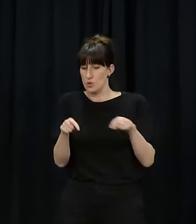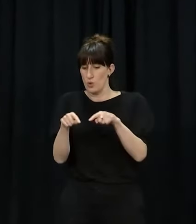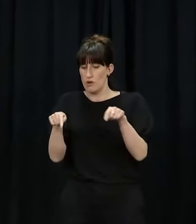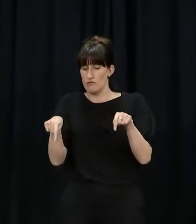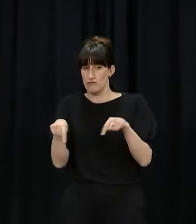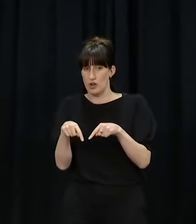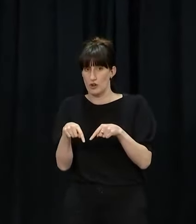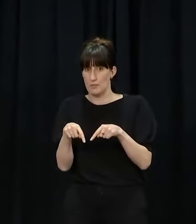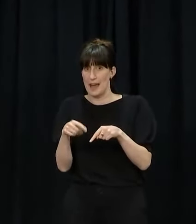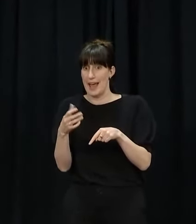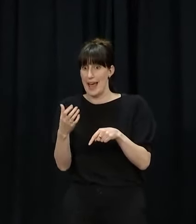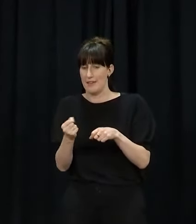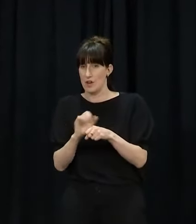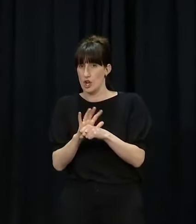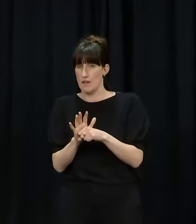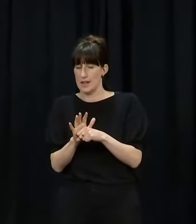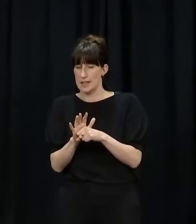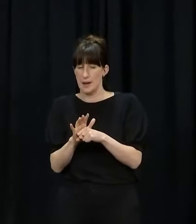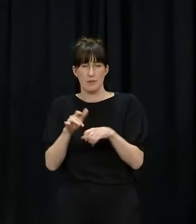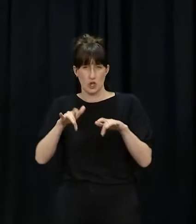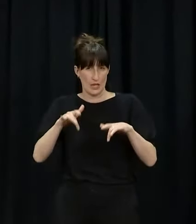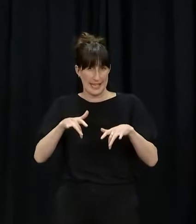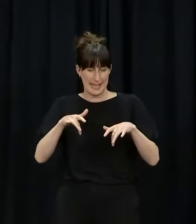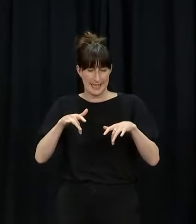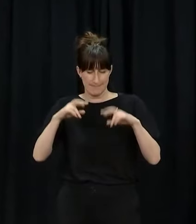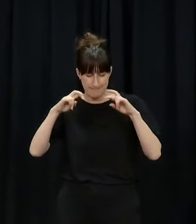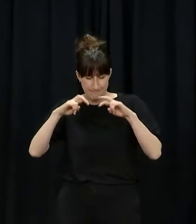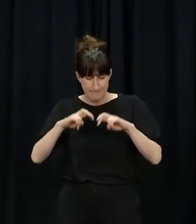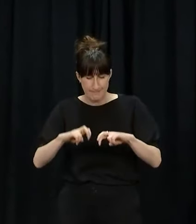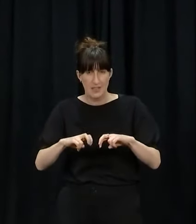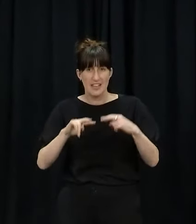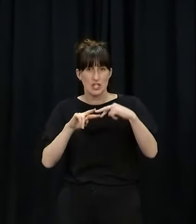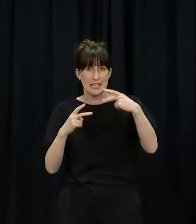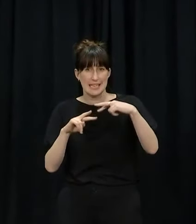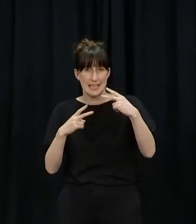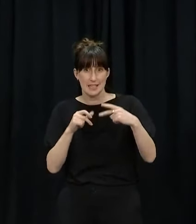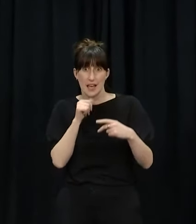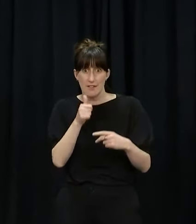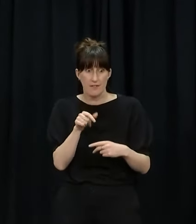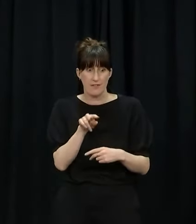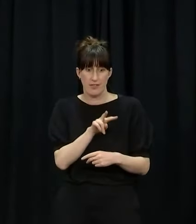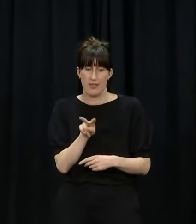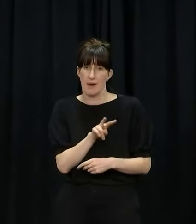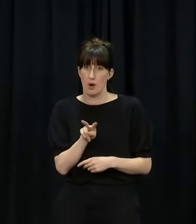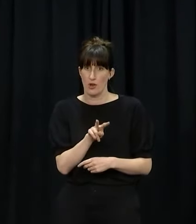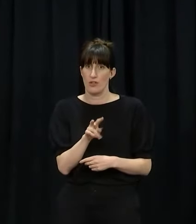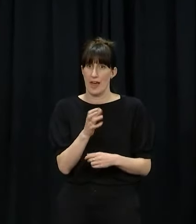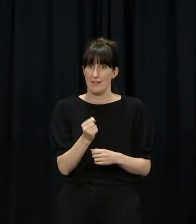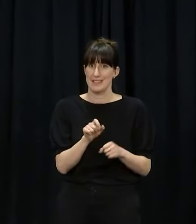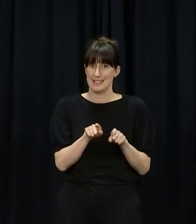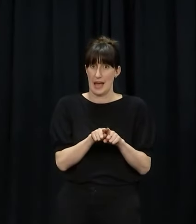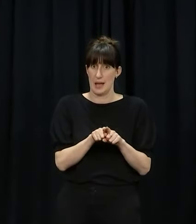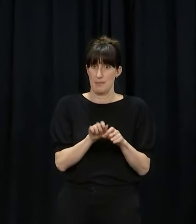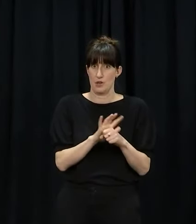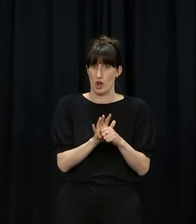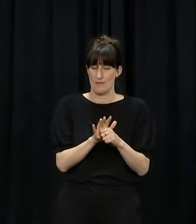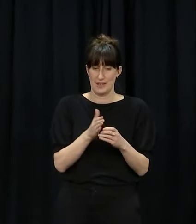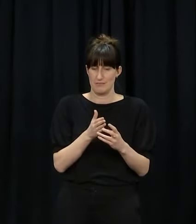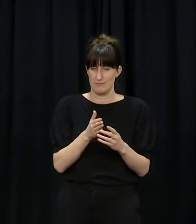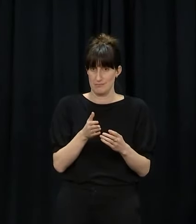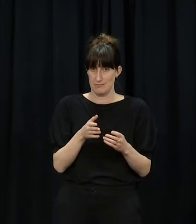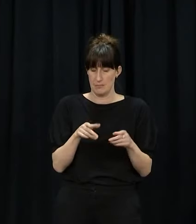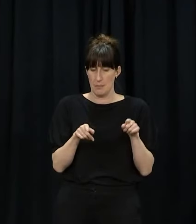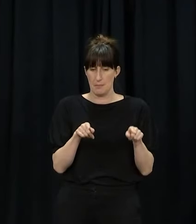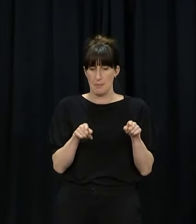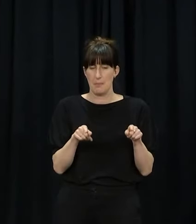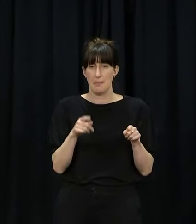that would indicate that this individual had a high level of, I'm told infectivity is the best